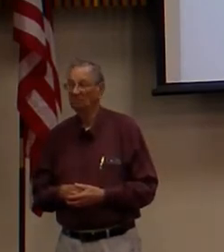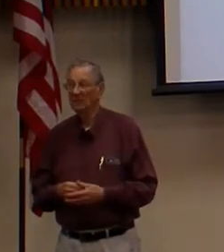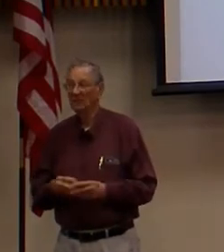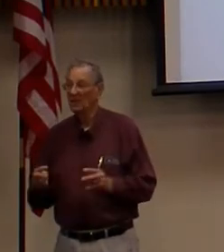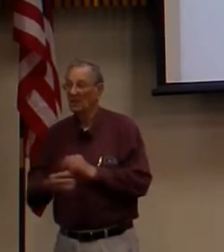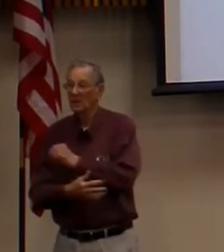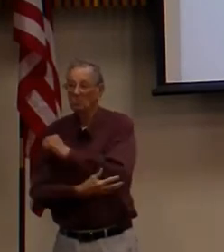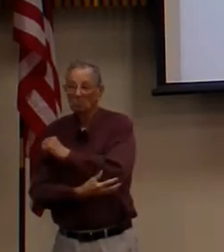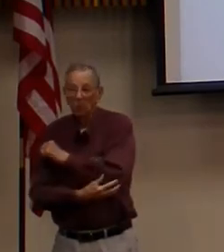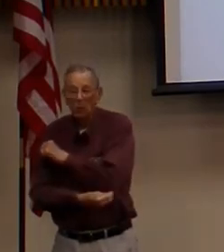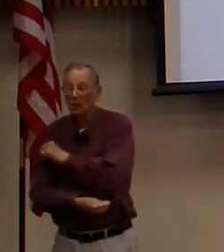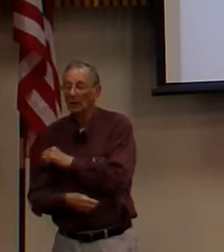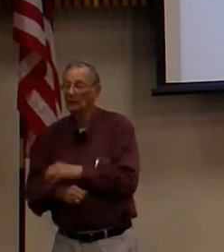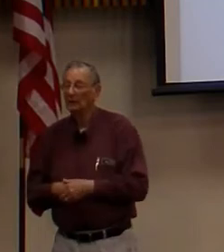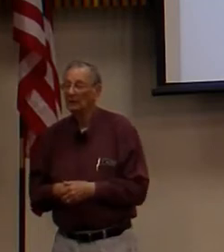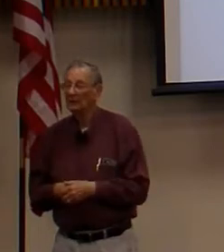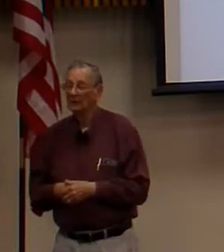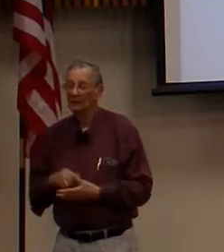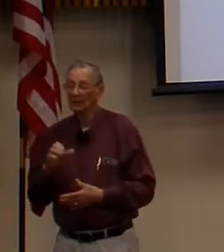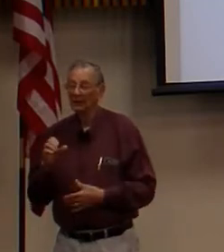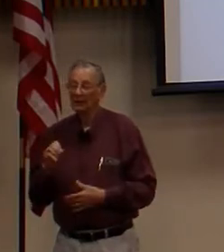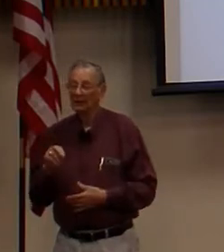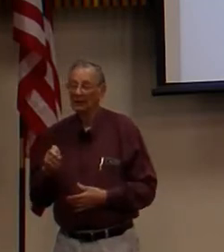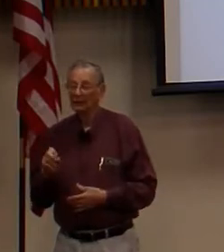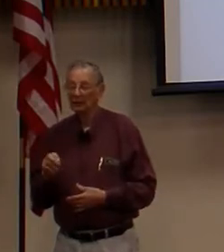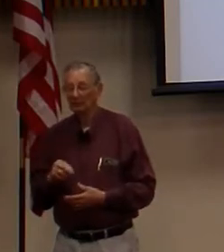poor condition.